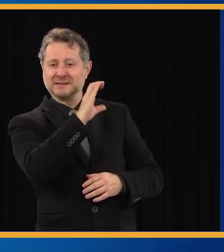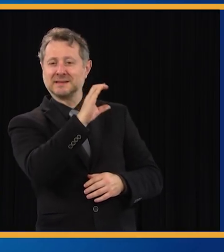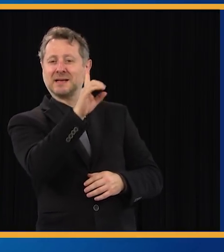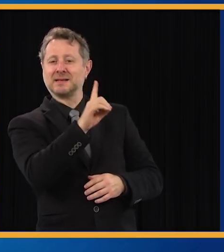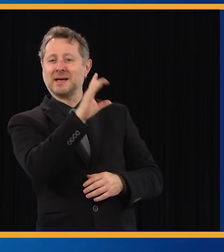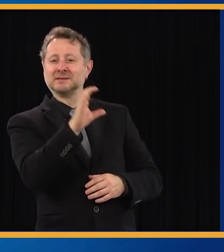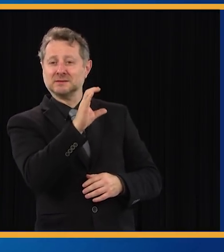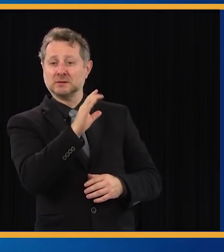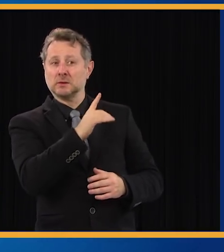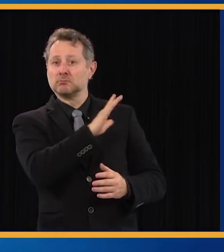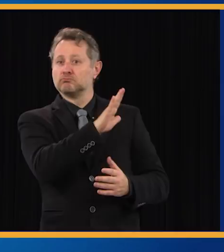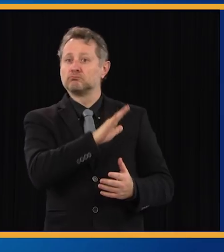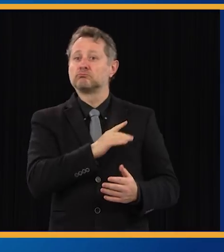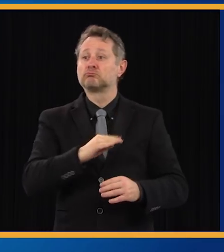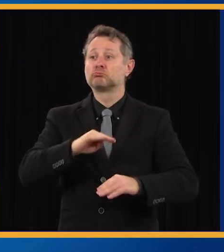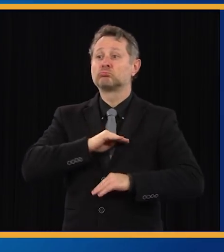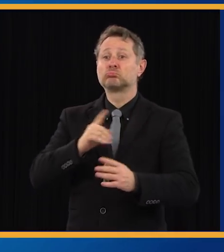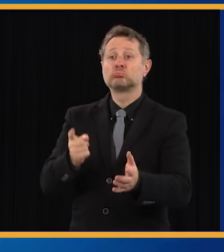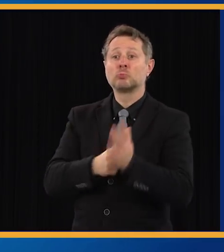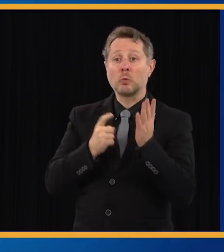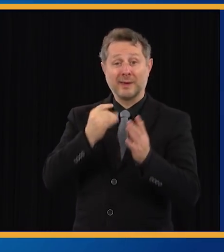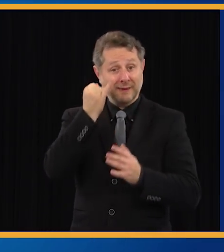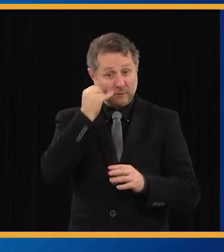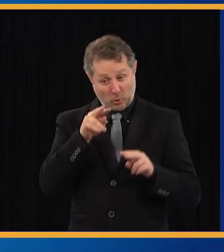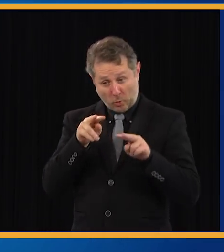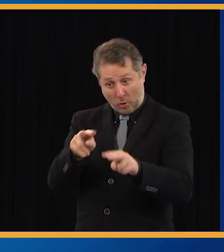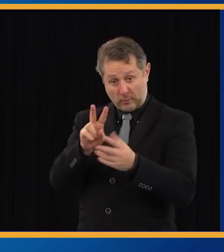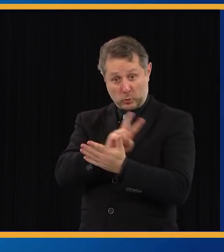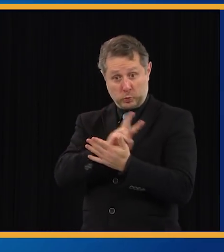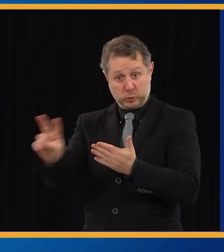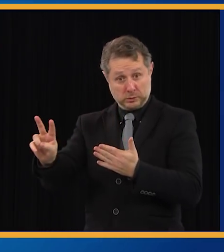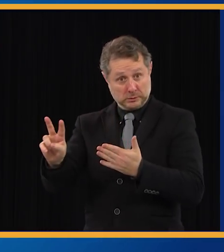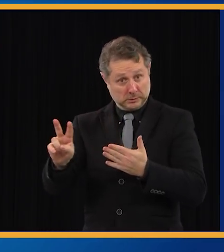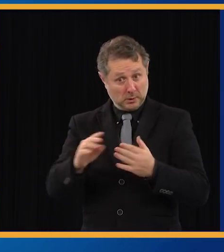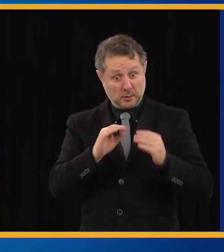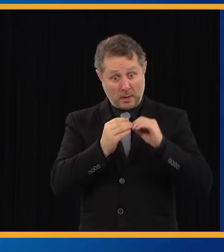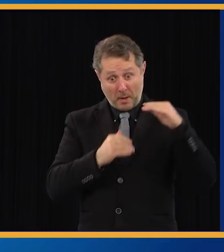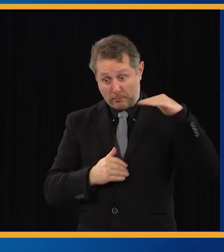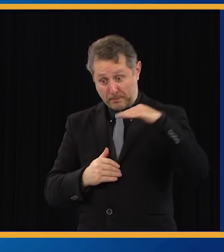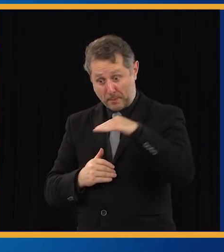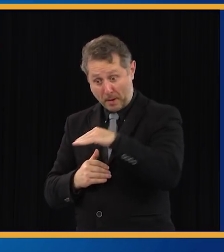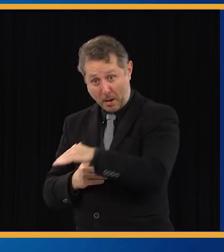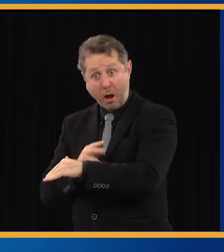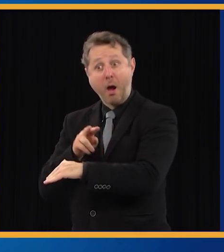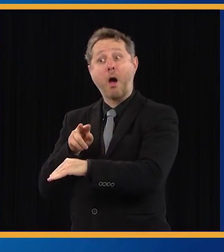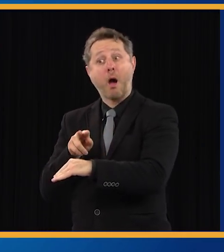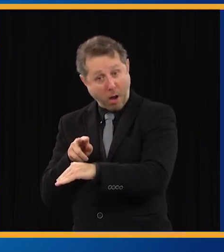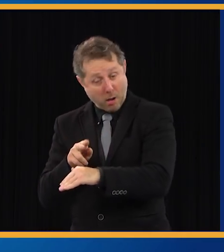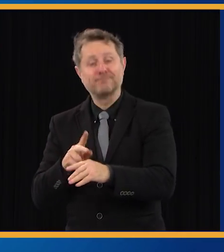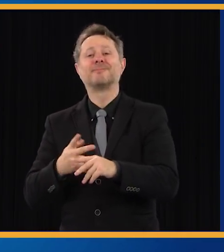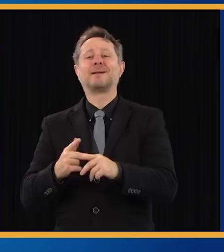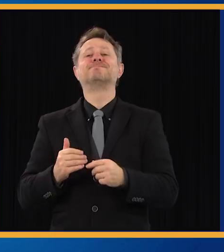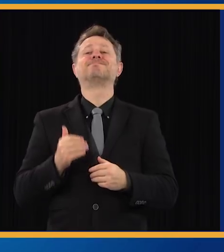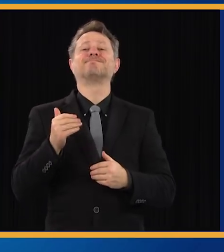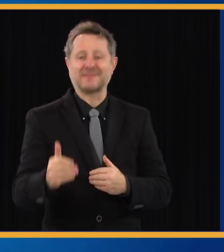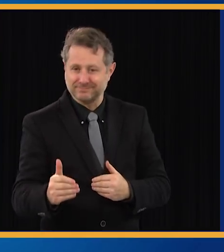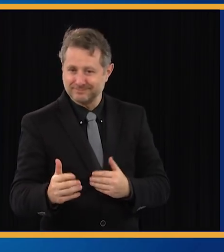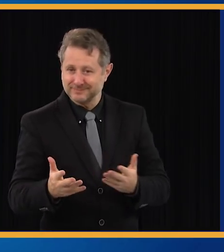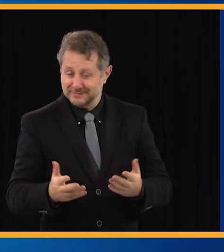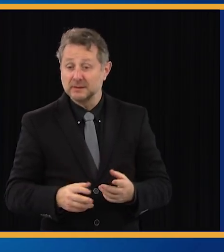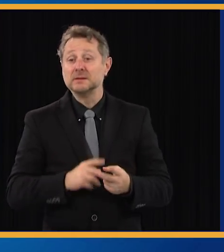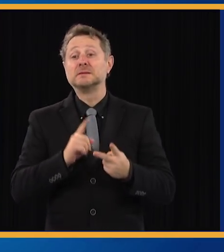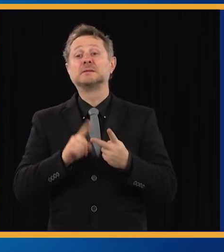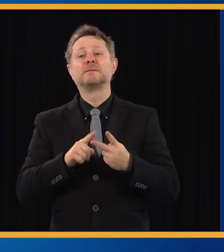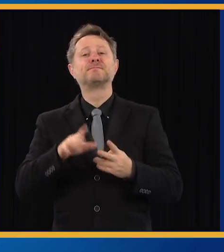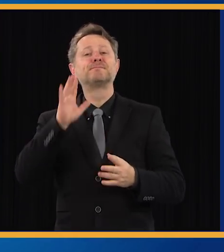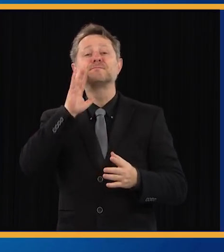in numbers for 14 days? Second, we talked about, on the reopening, bringing back construction